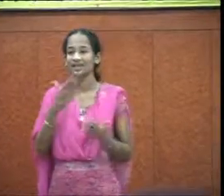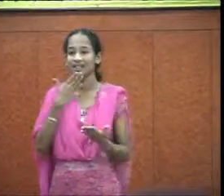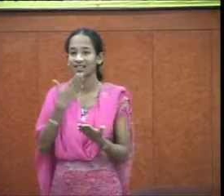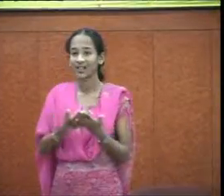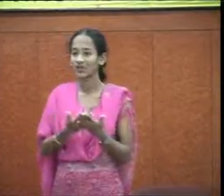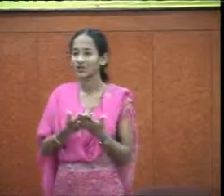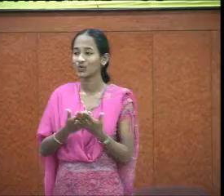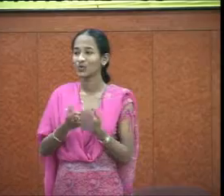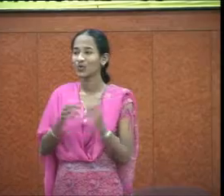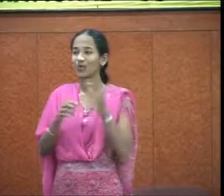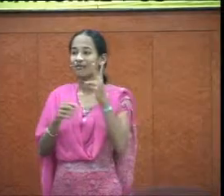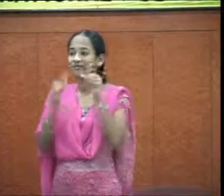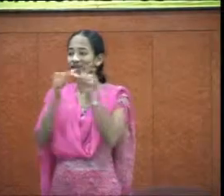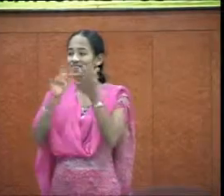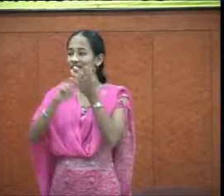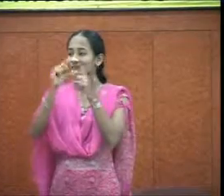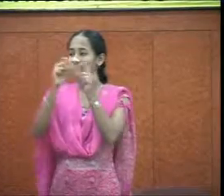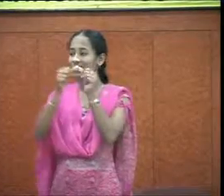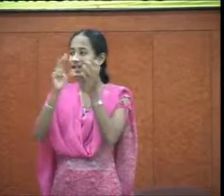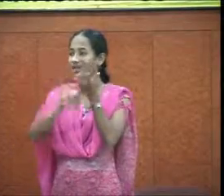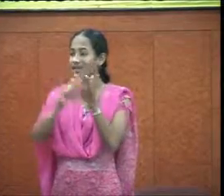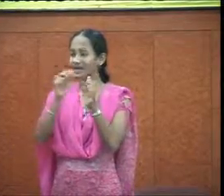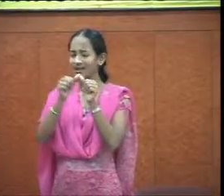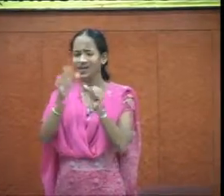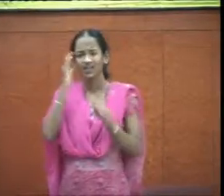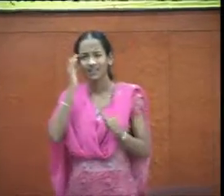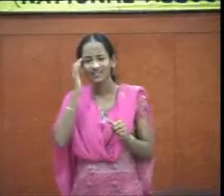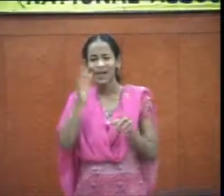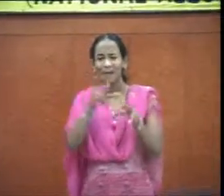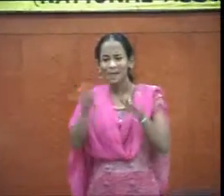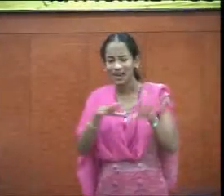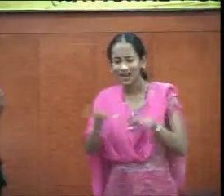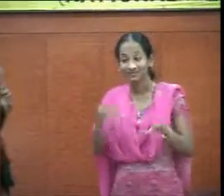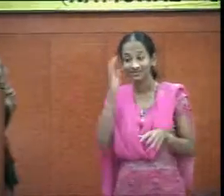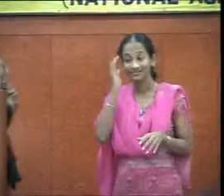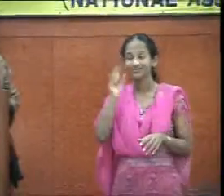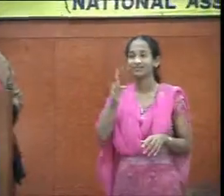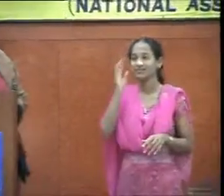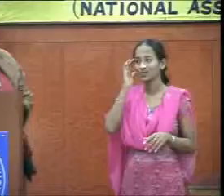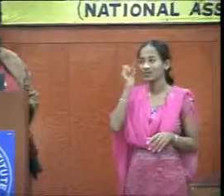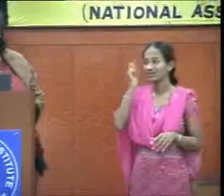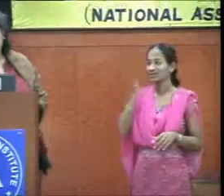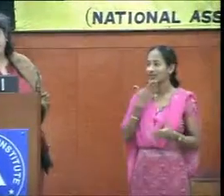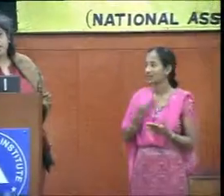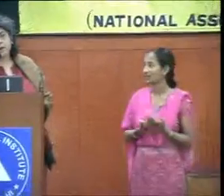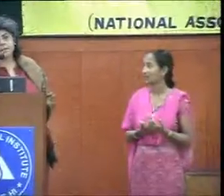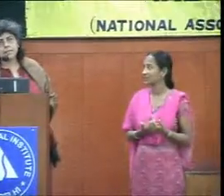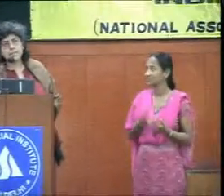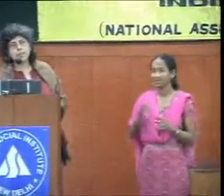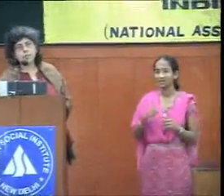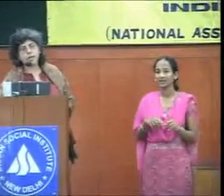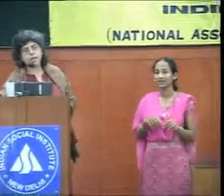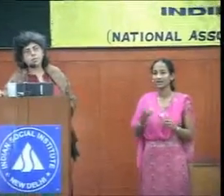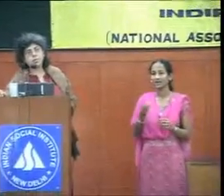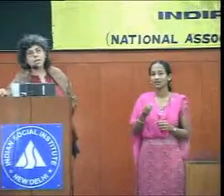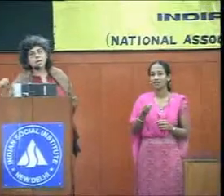very much, Vandana. It was very, very informative and it got us thinking. Before we break now, this is the lunch break,